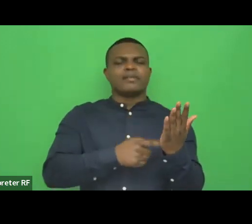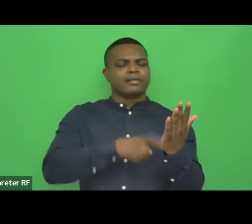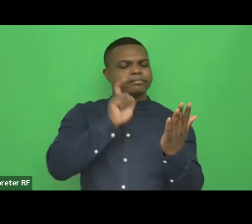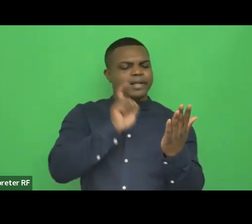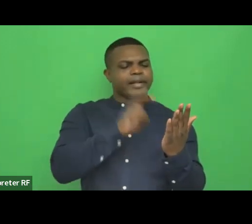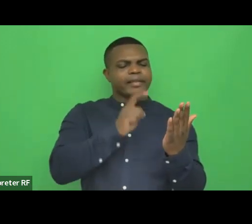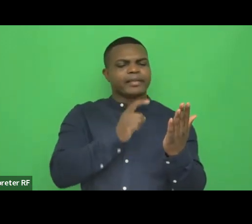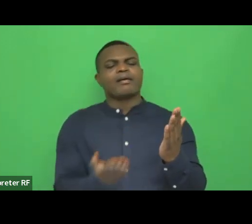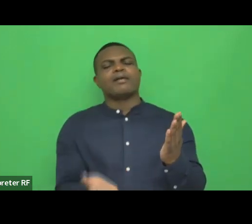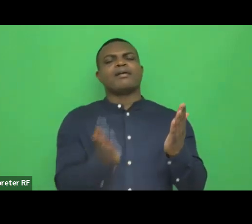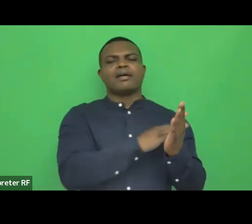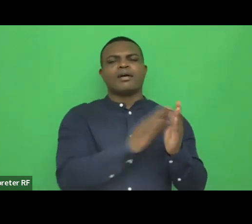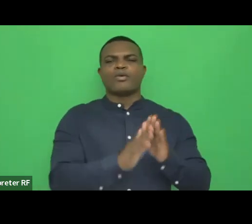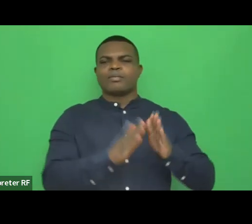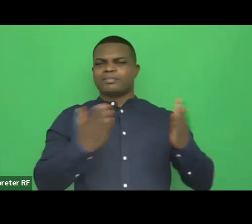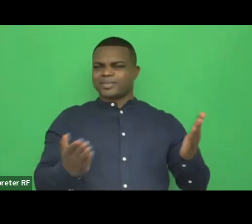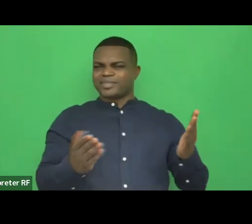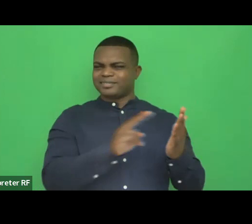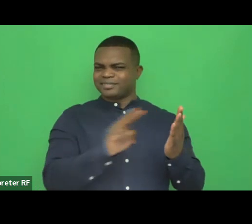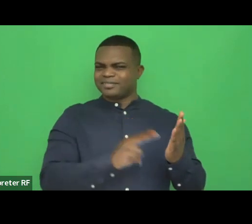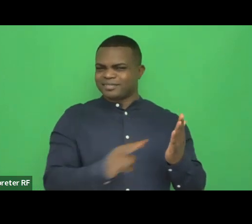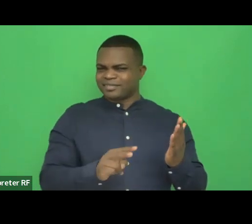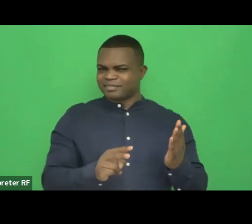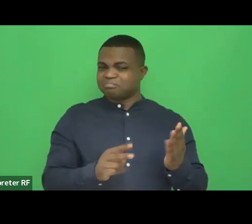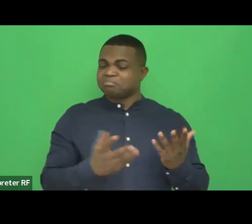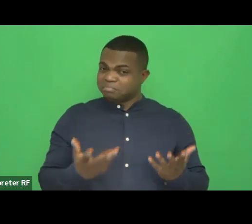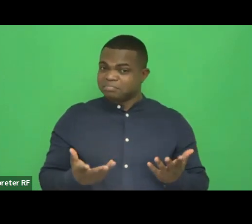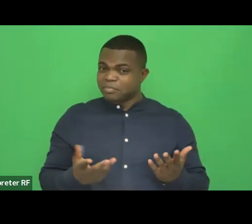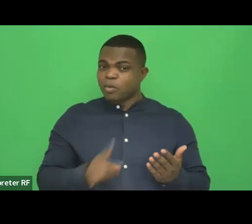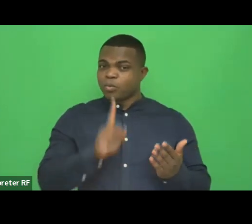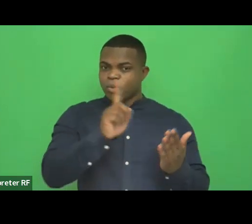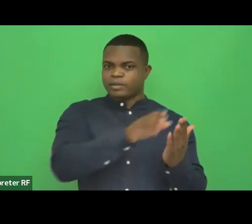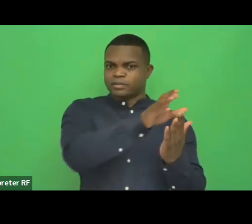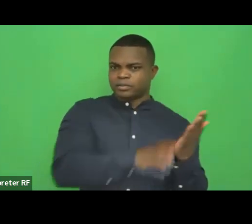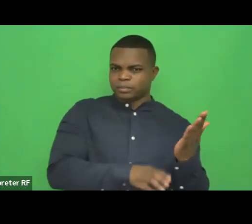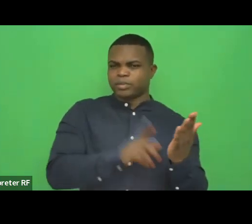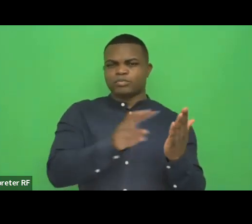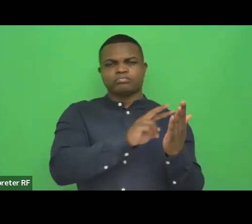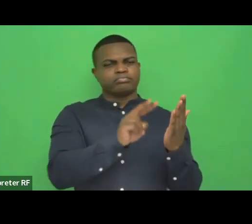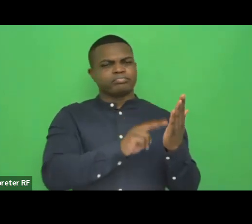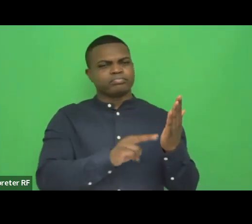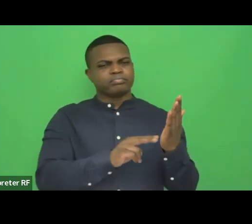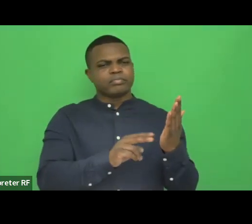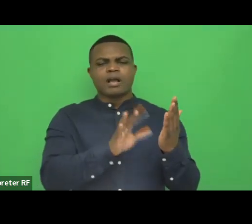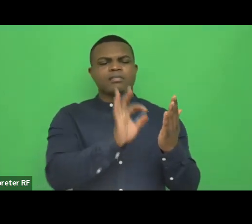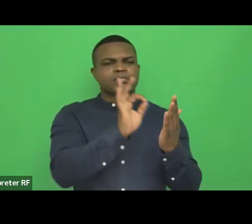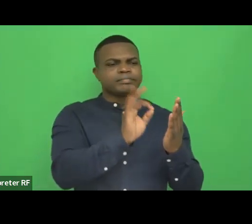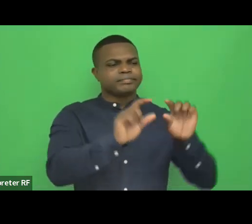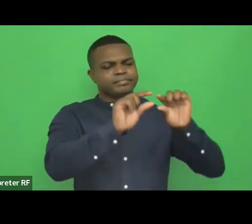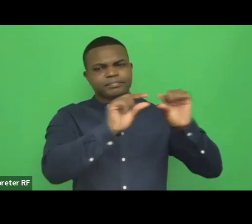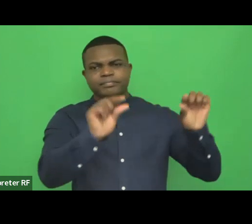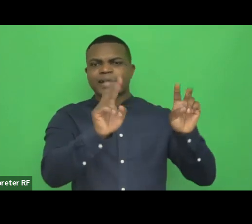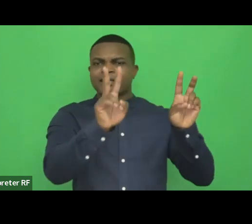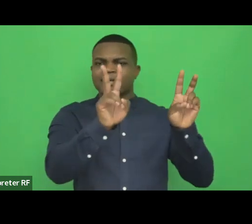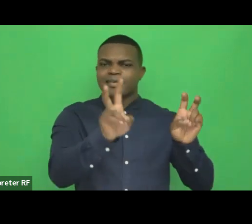and subheading structure allows a switch user or a screen reader user to quickly navigate forwards and backwards,